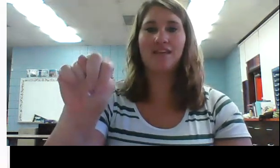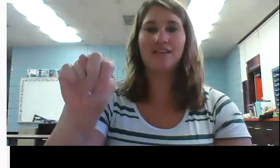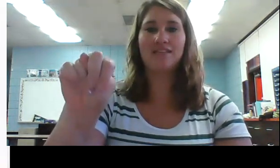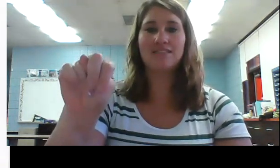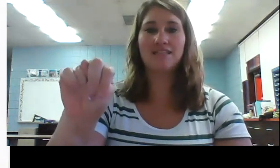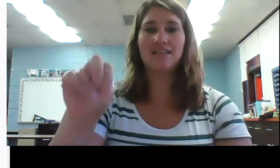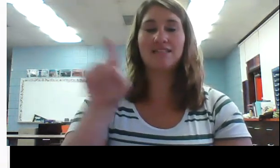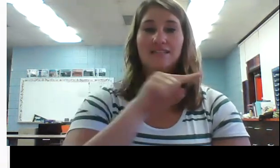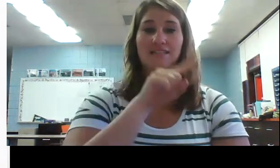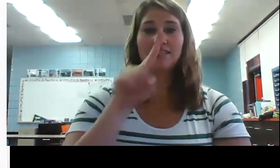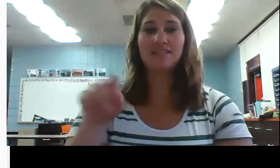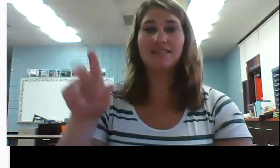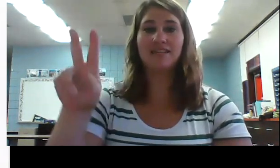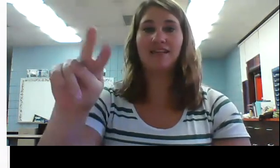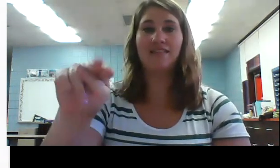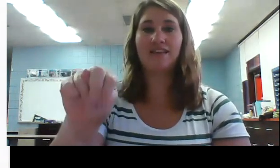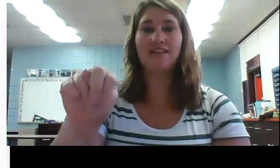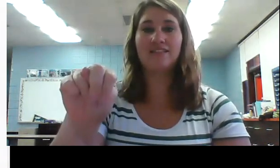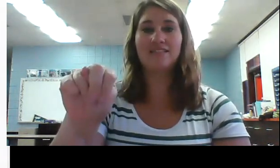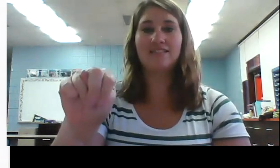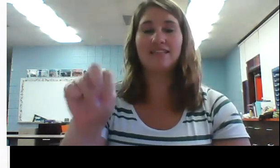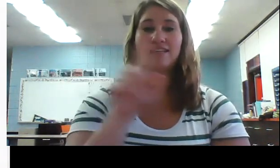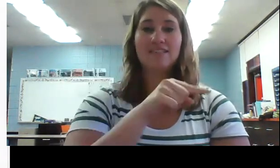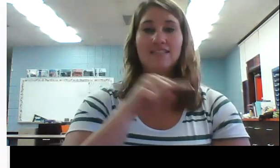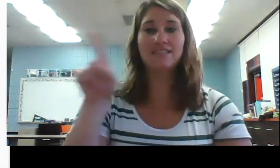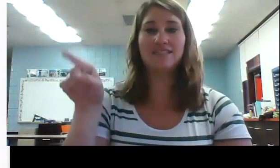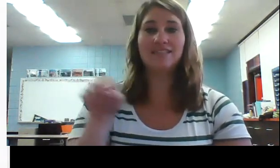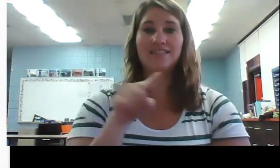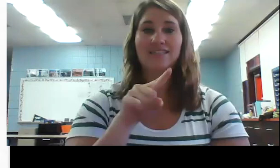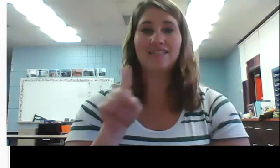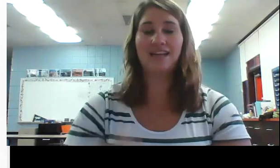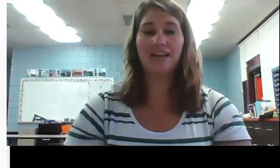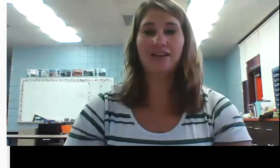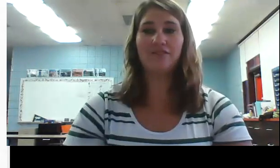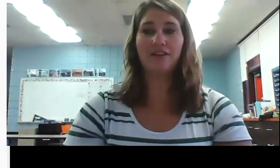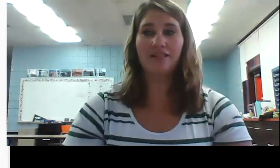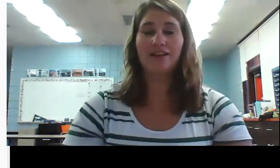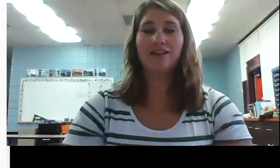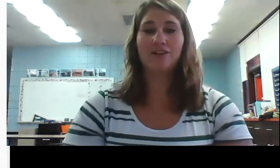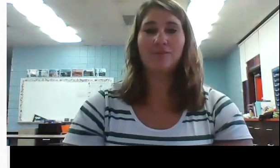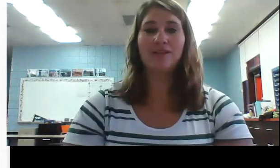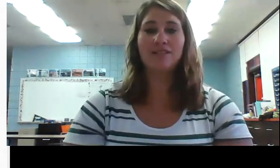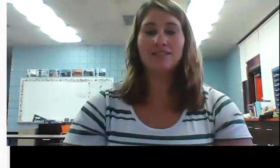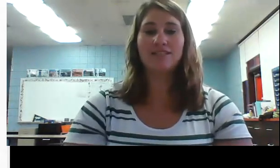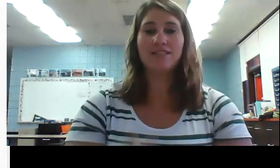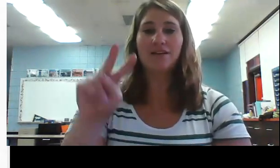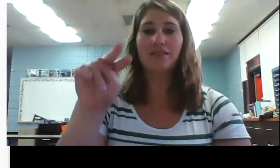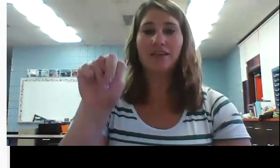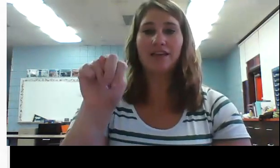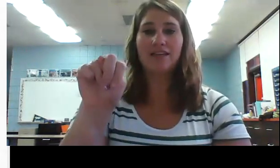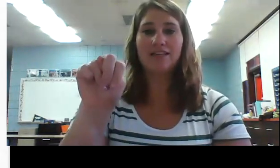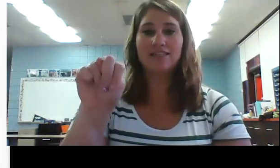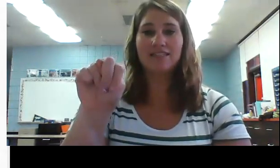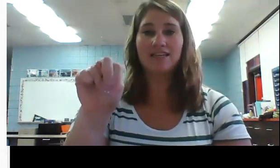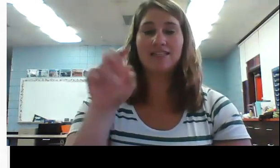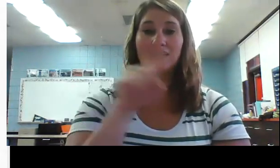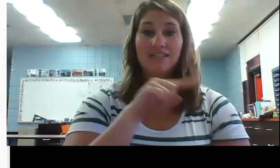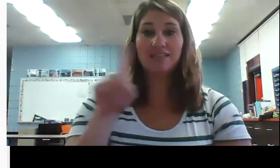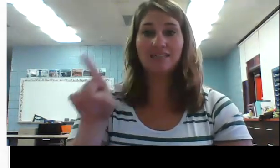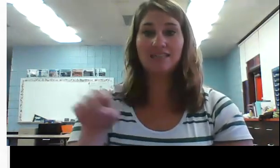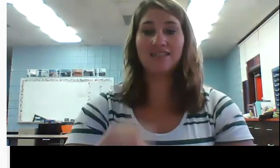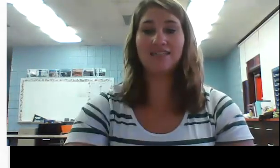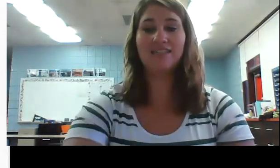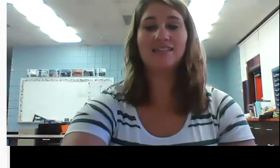the N says, the N says, every letter makes a sound. The N